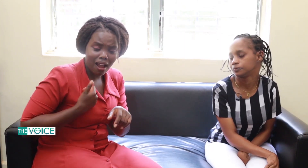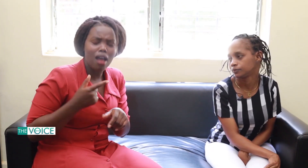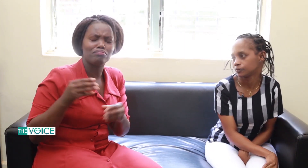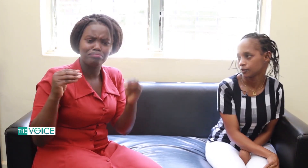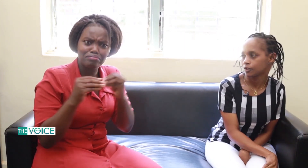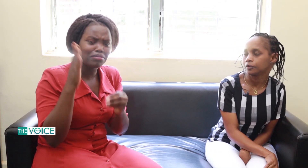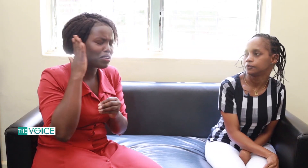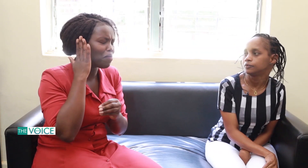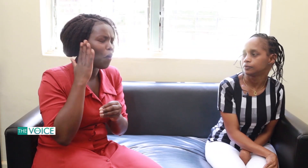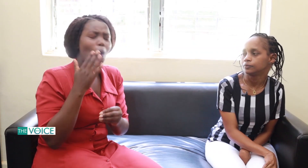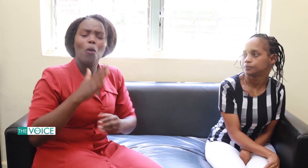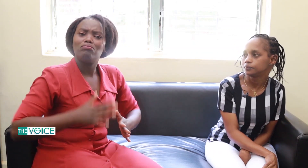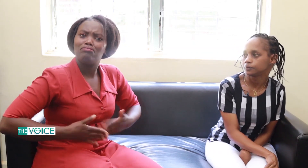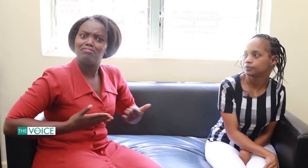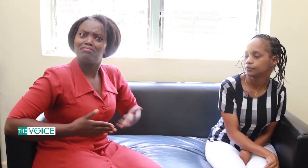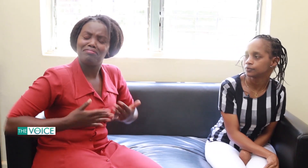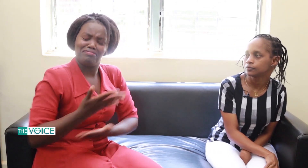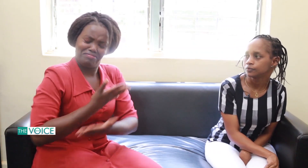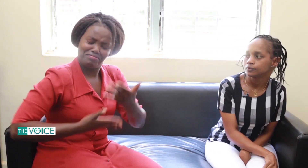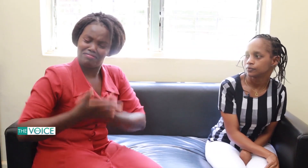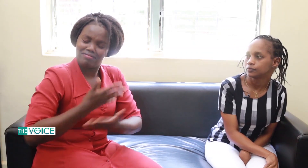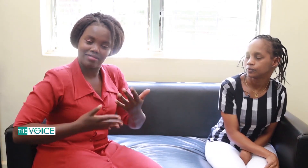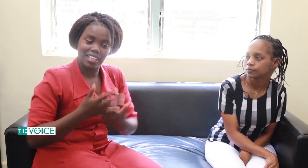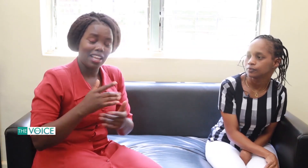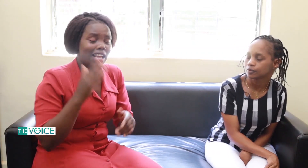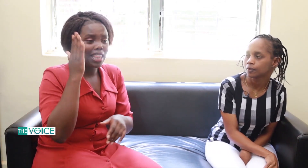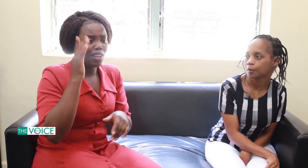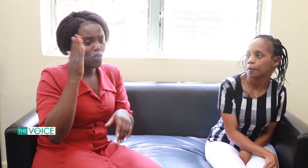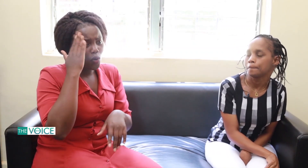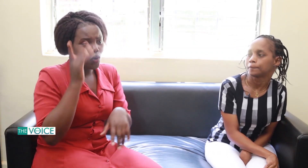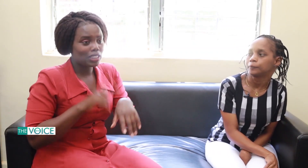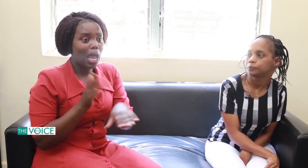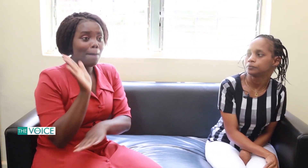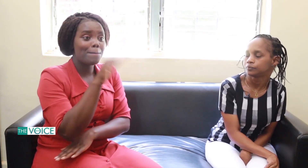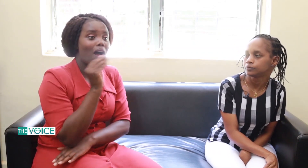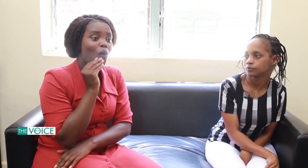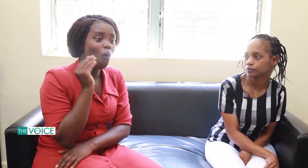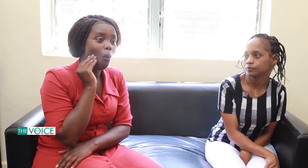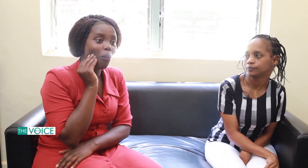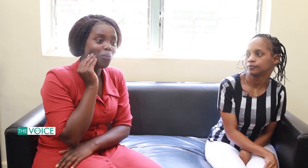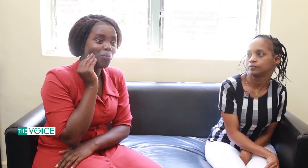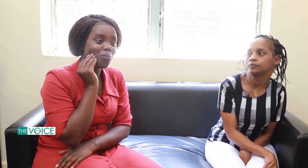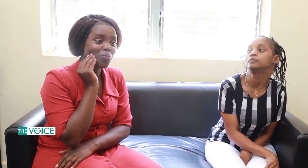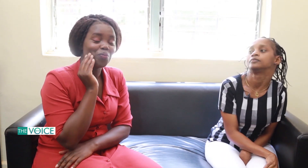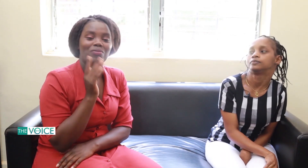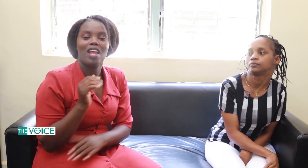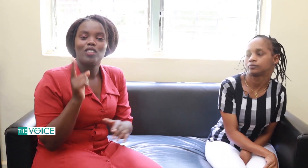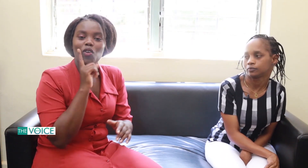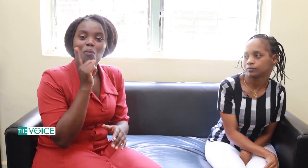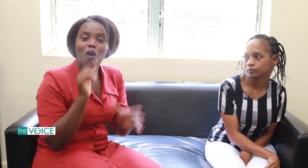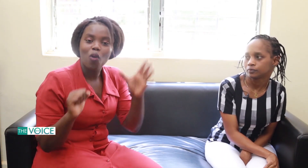Then the girl met with a deaf and she was really happy and started engaging. When she went back